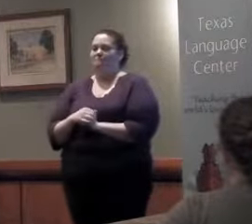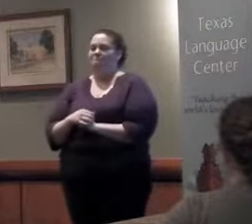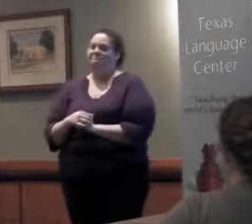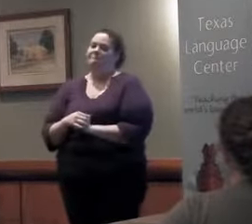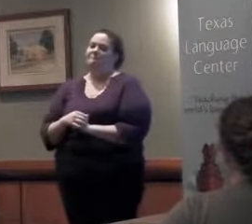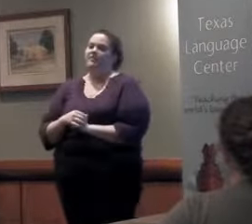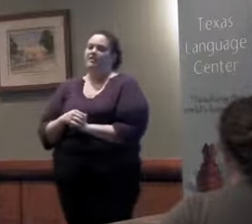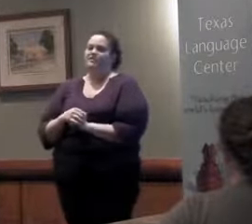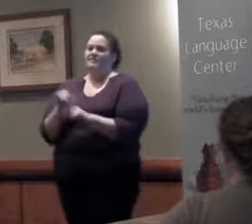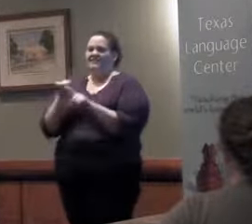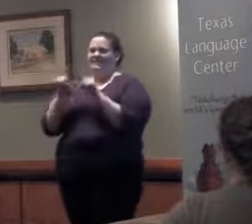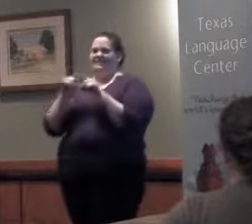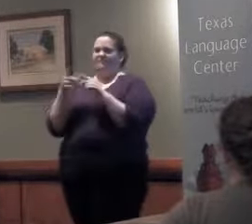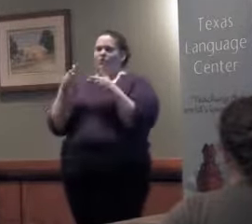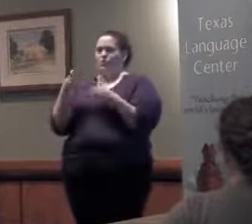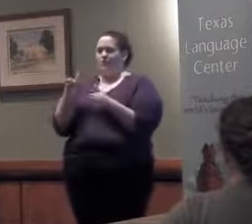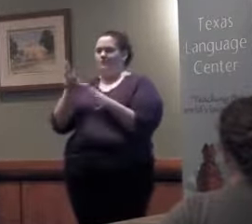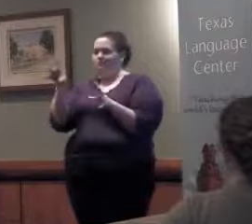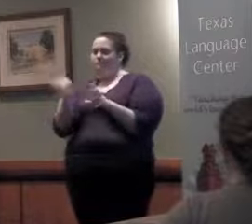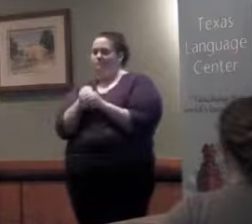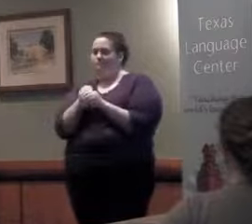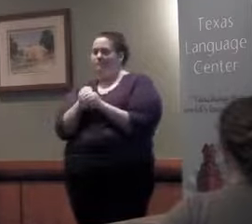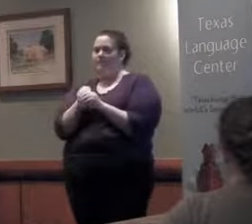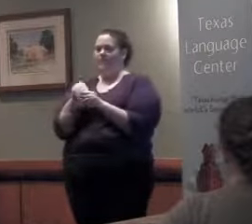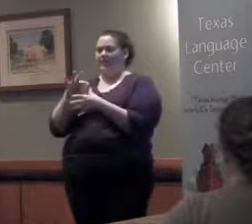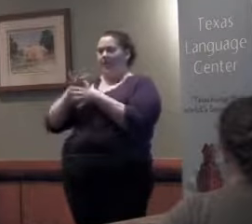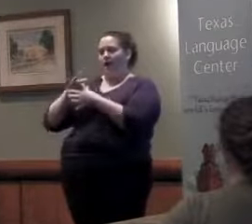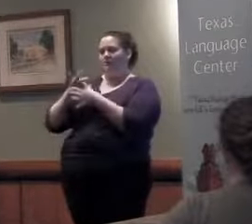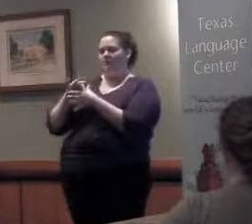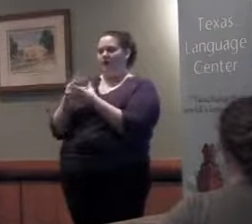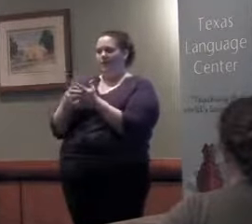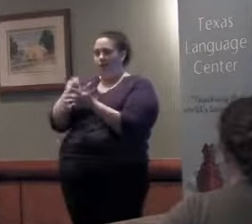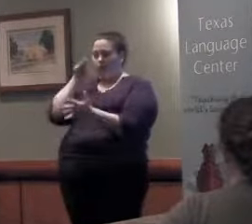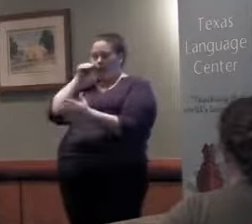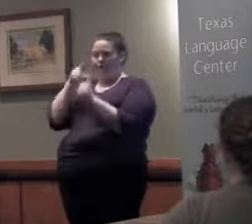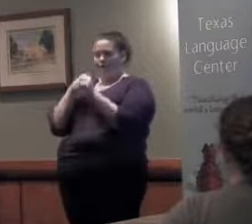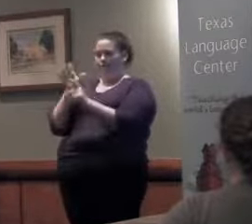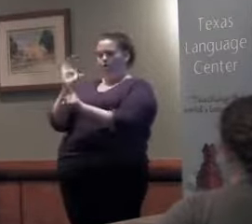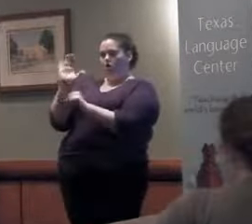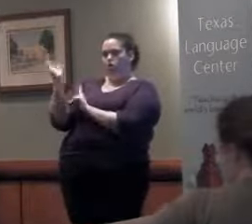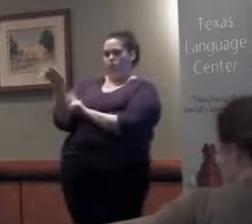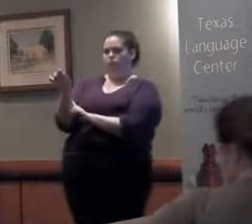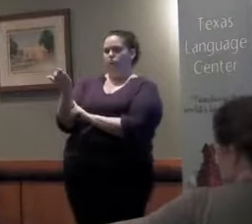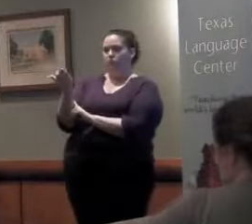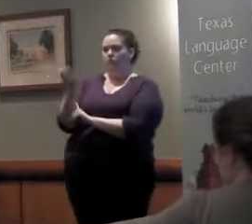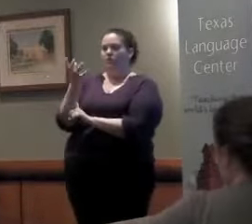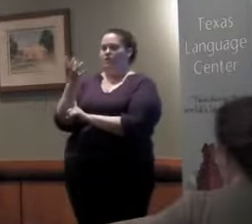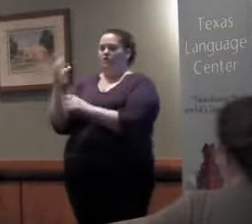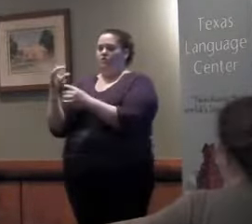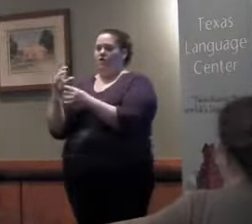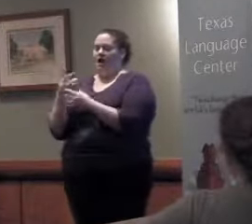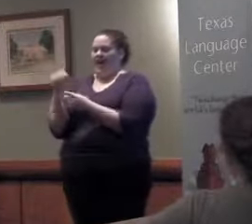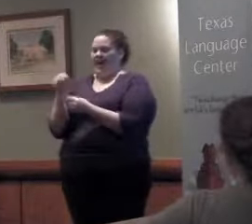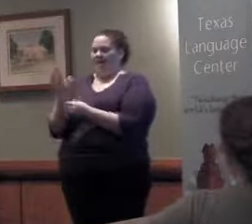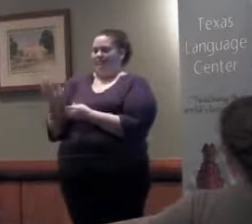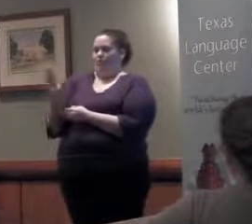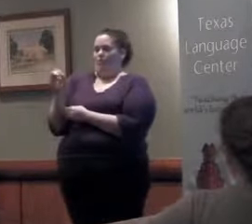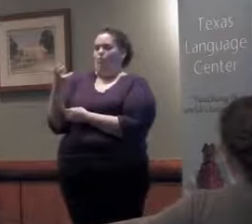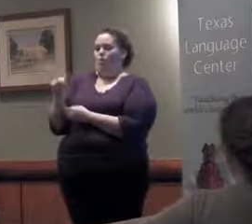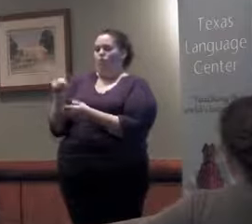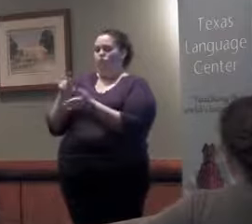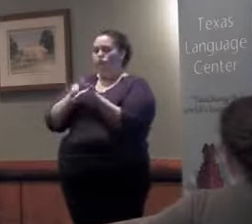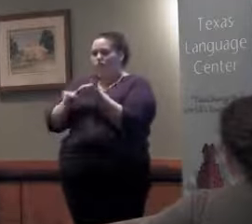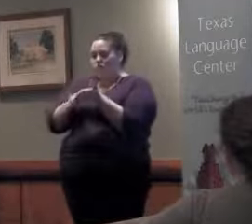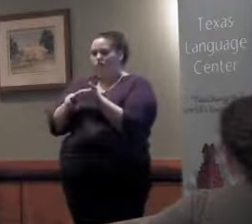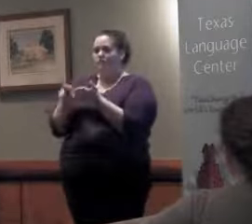that they incorporate some of the content that they're learning from the cultural aspects of the course, but also from their own research, either